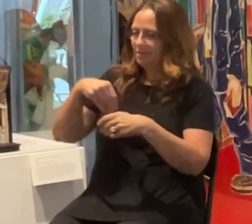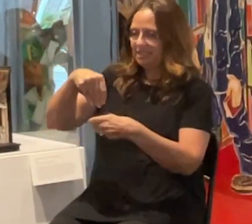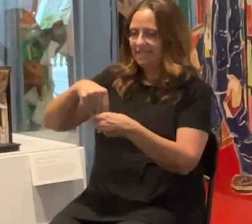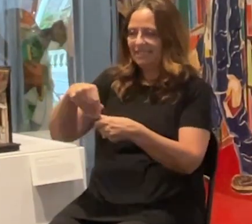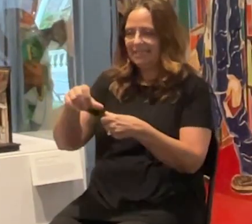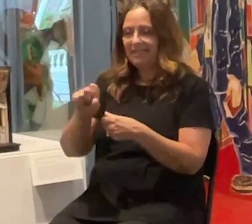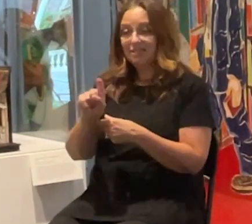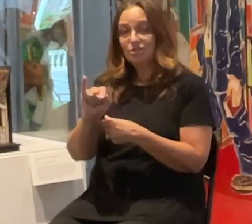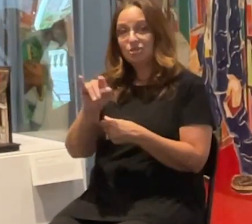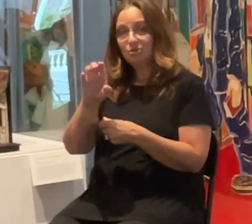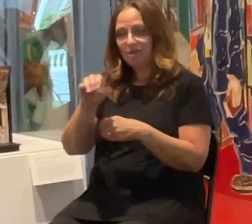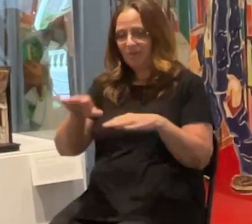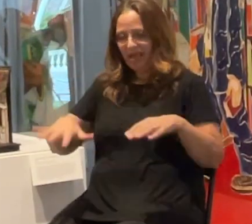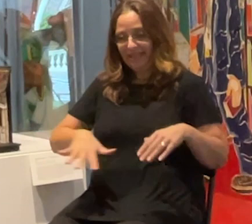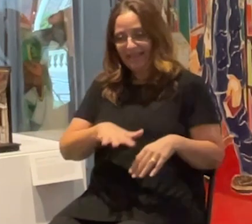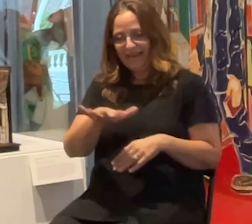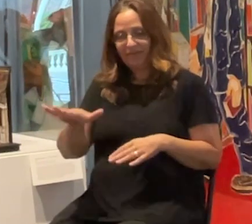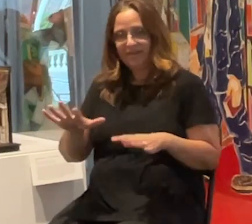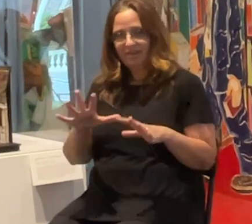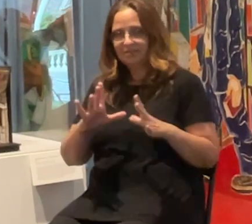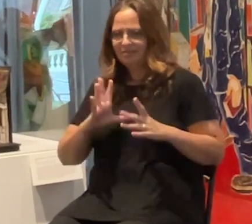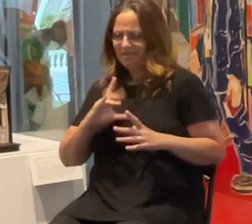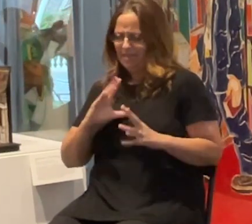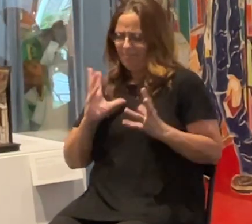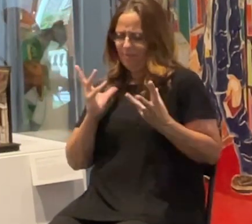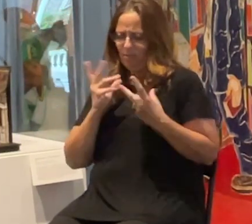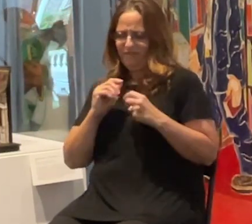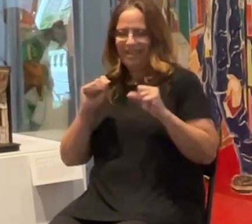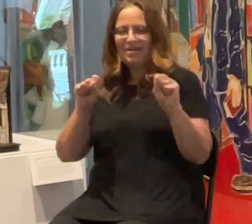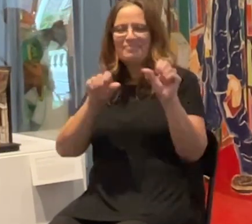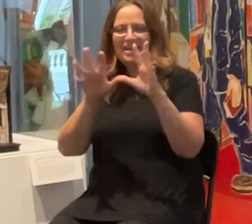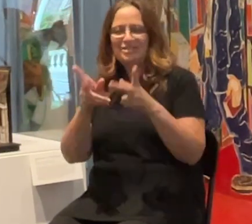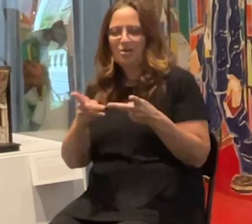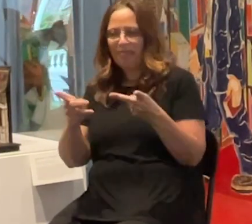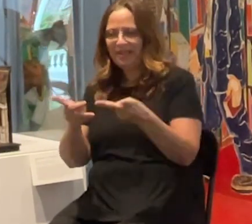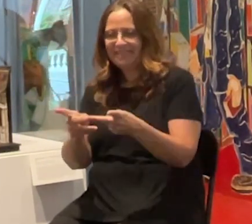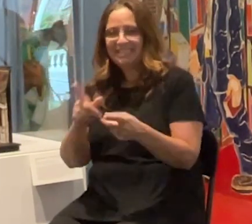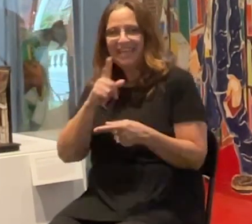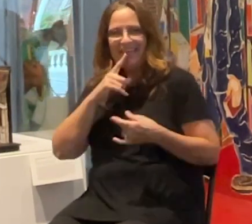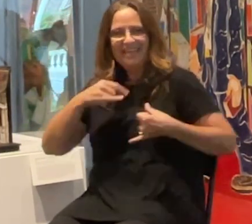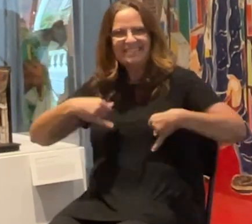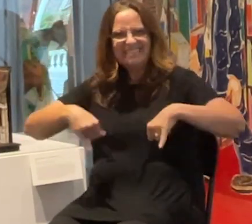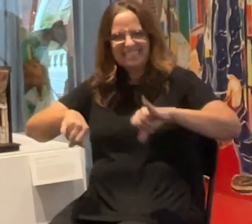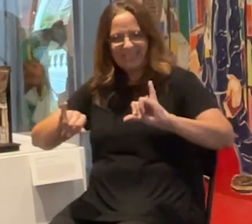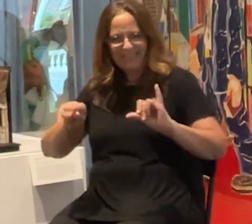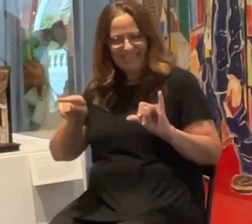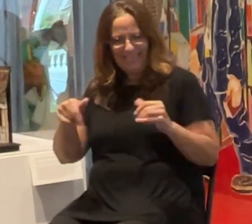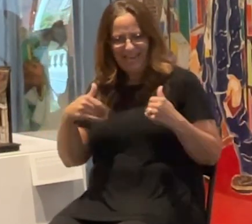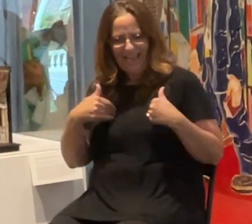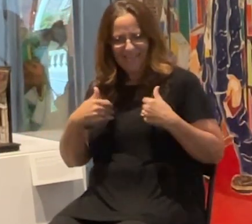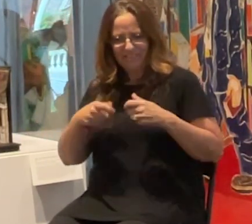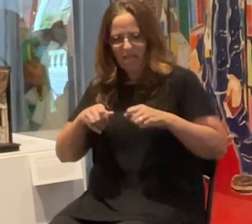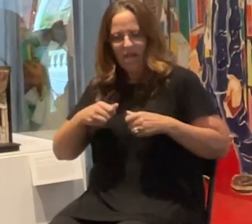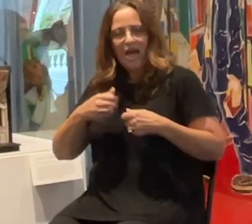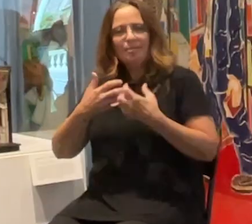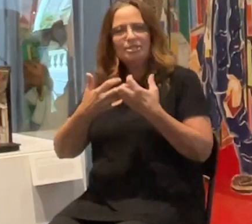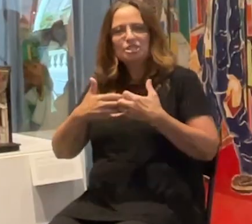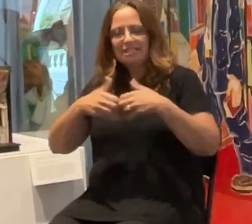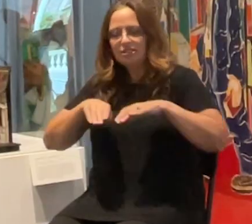magical place, and he still has the sewing machines that these figures were sewn on by Lori.